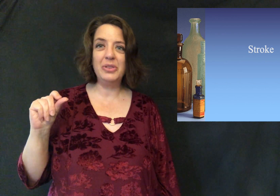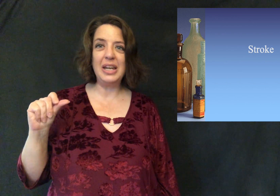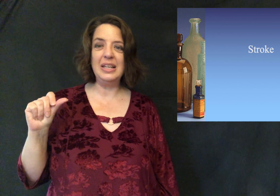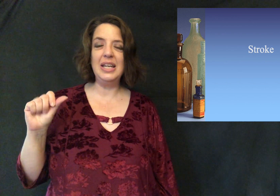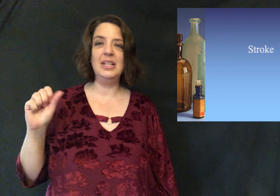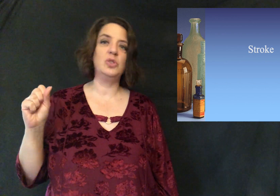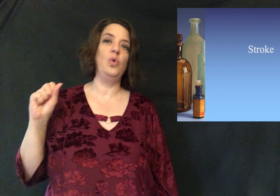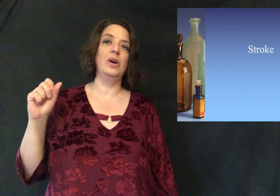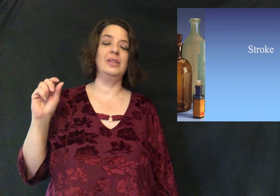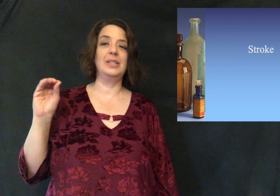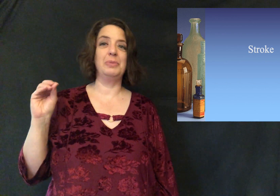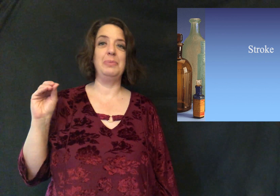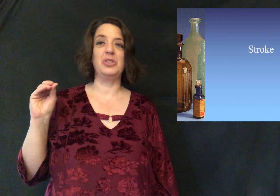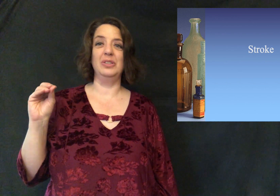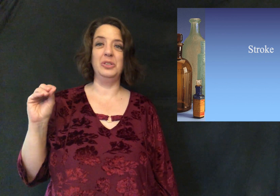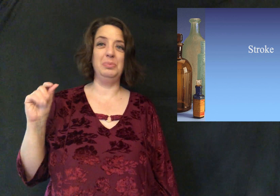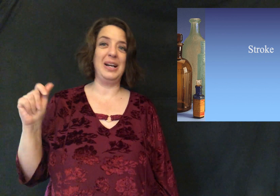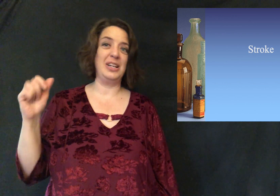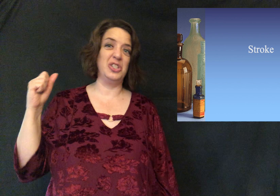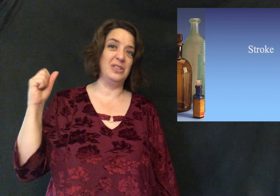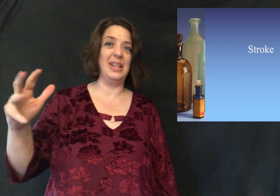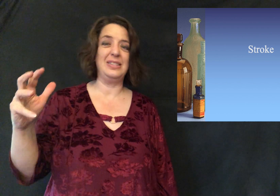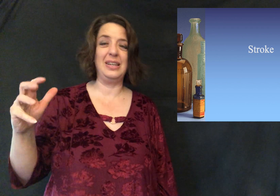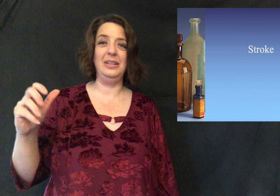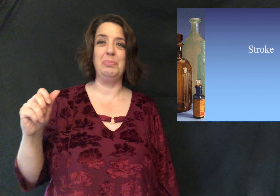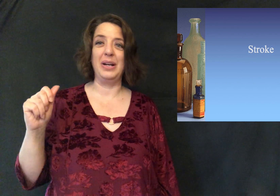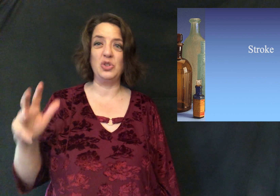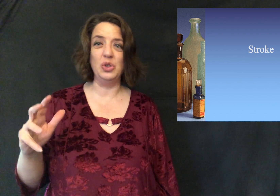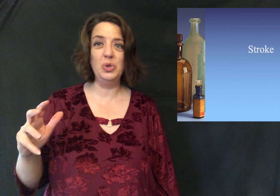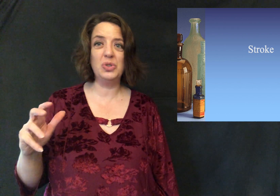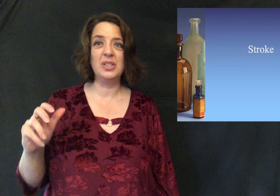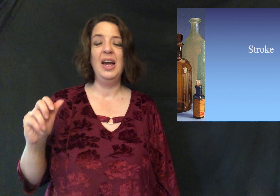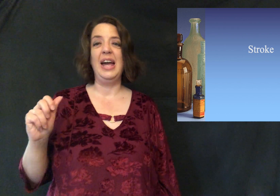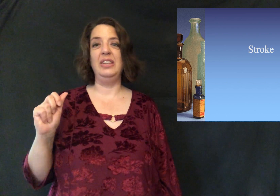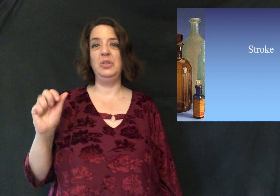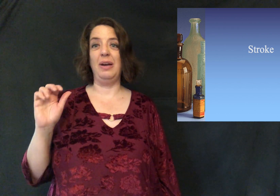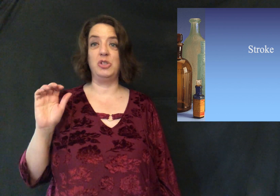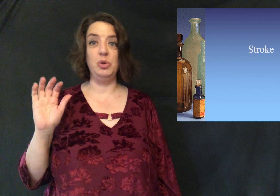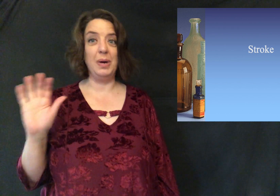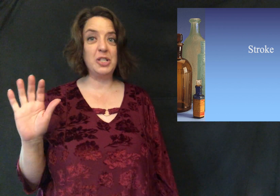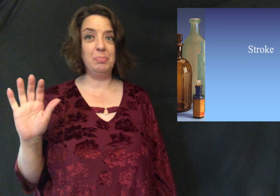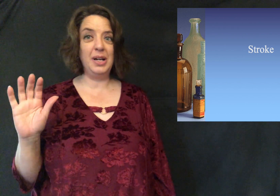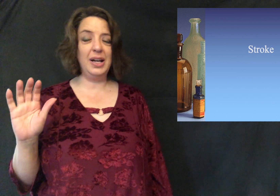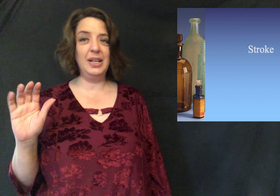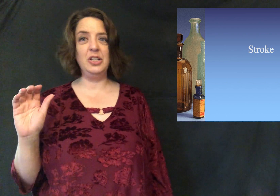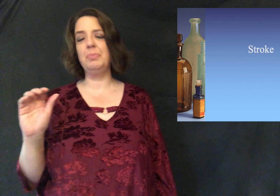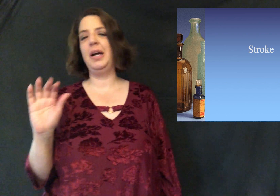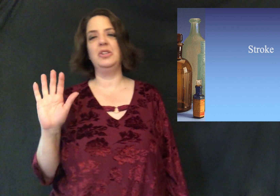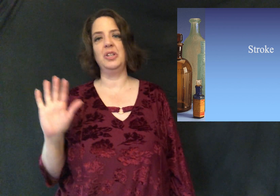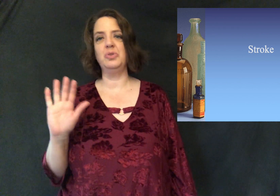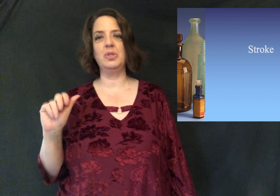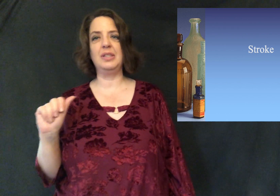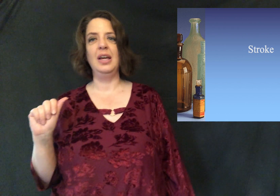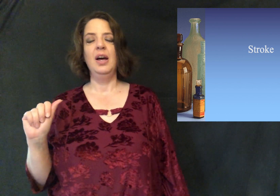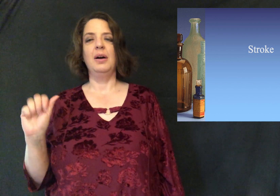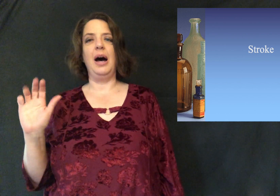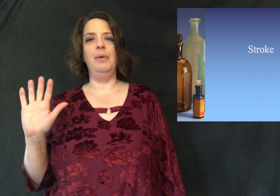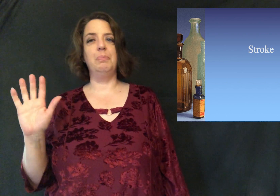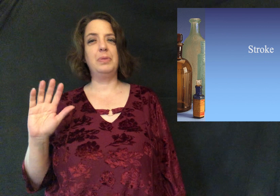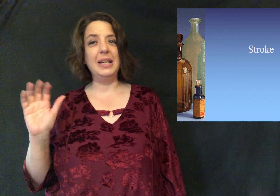it needs, or sometimes there's a little blockage in there and that suddenly breaks loose, and then you have too much blood in your brain. There's all sorts of things that